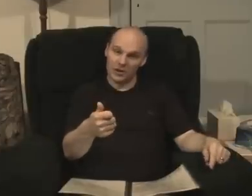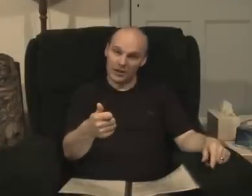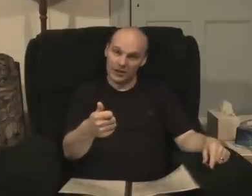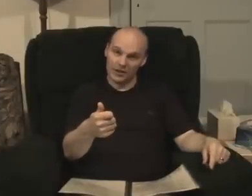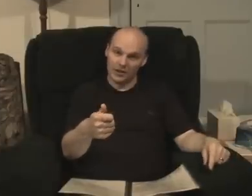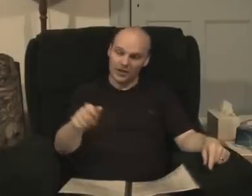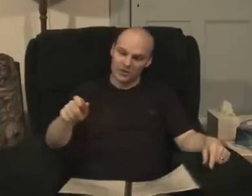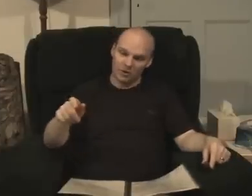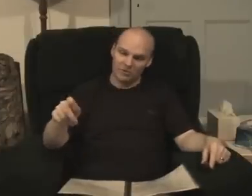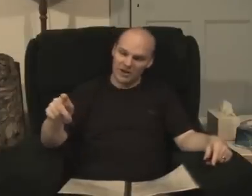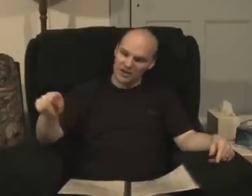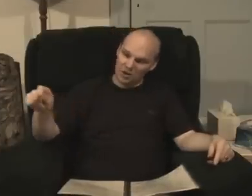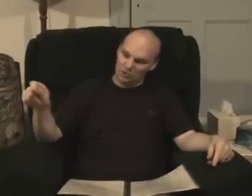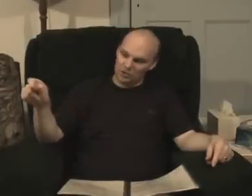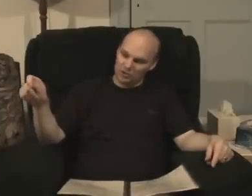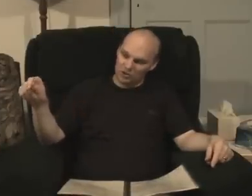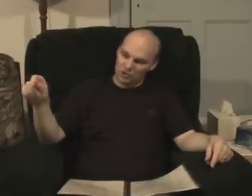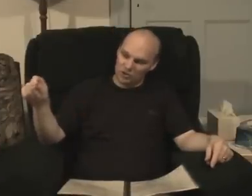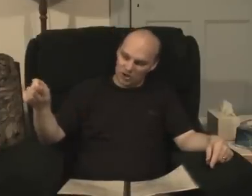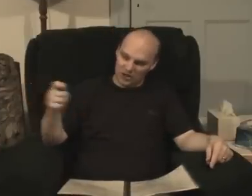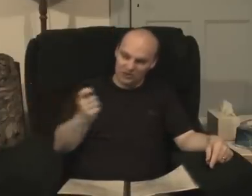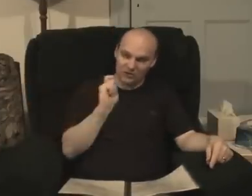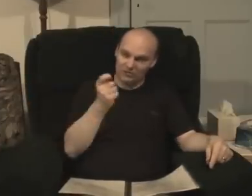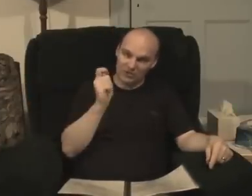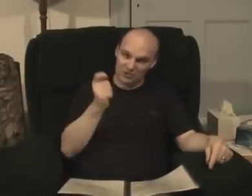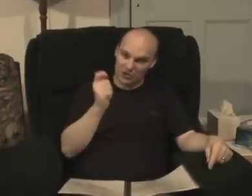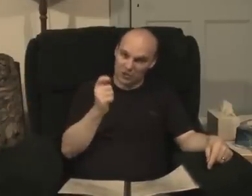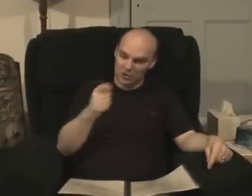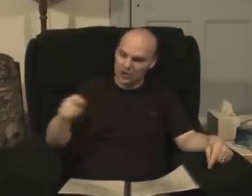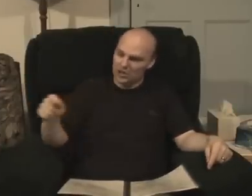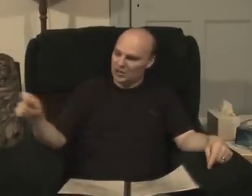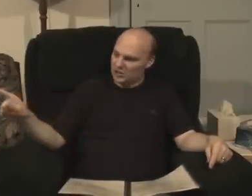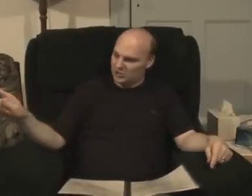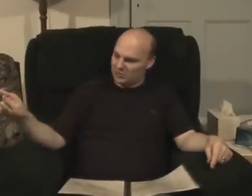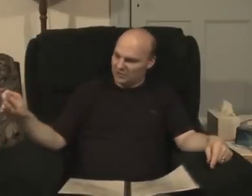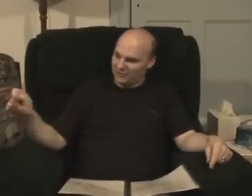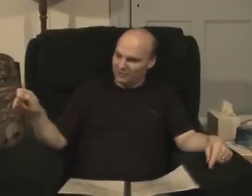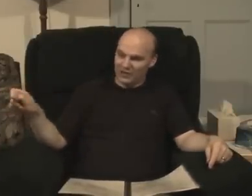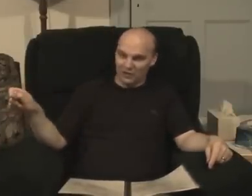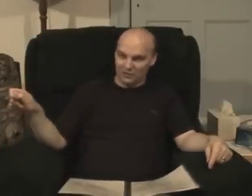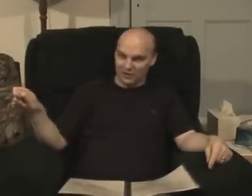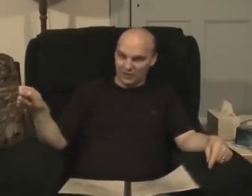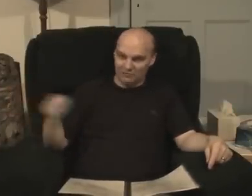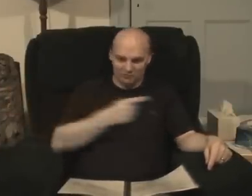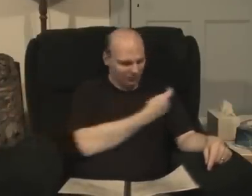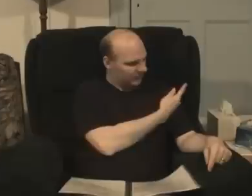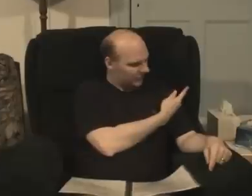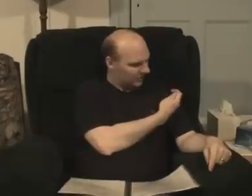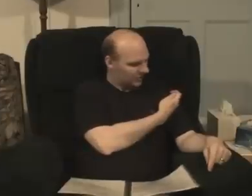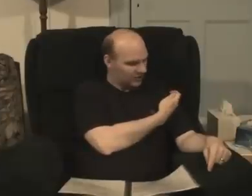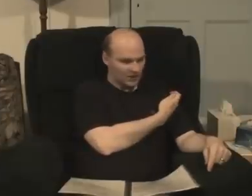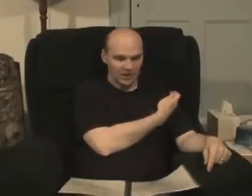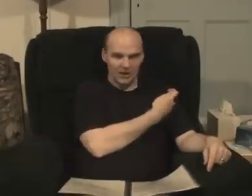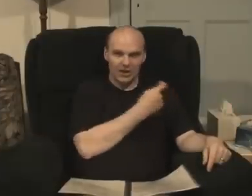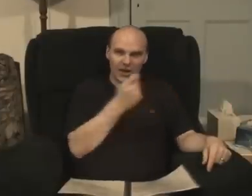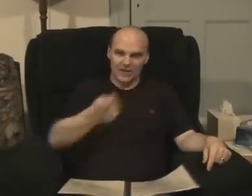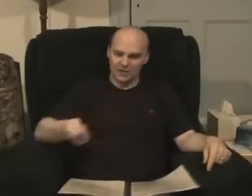Early. So I've made the old soon sign, so this was soon, so with the finger over the thumb, like this, and then I'm